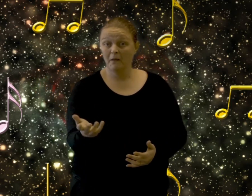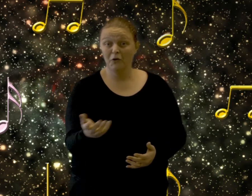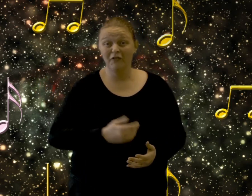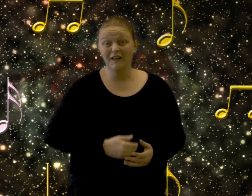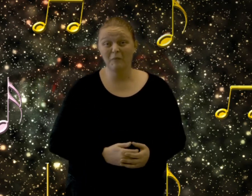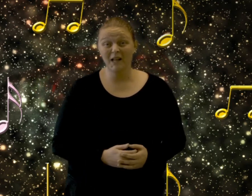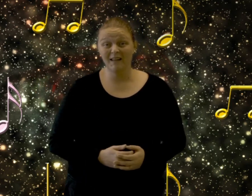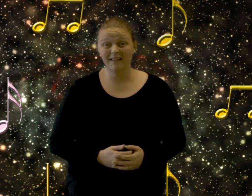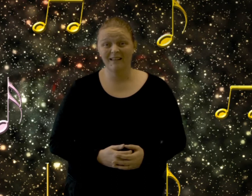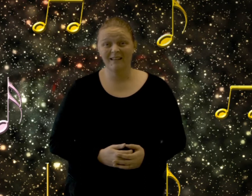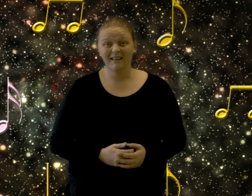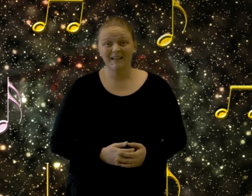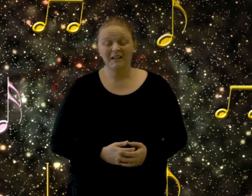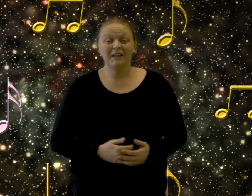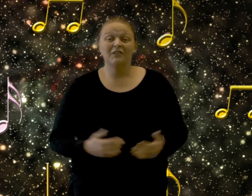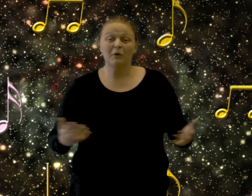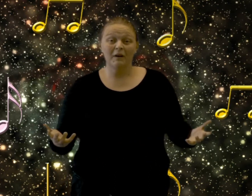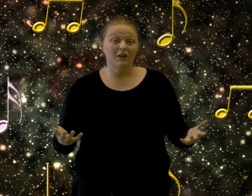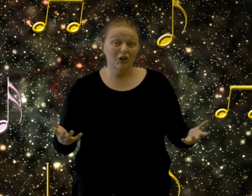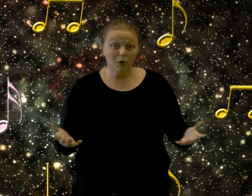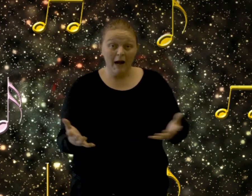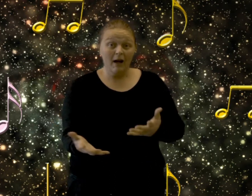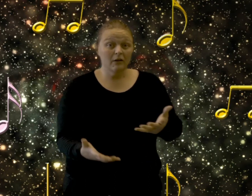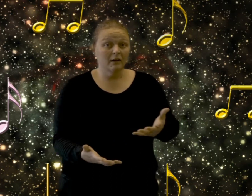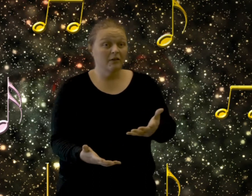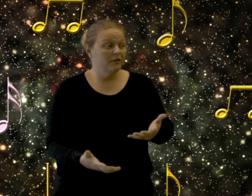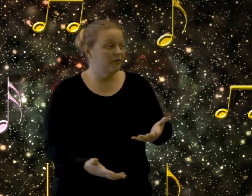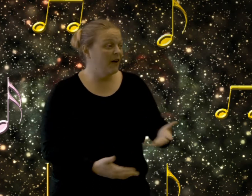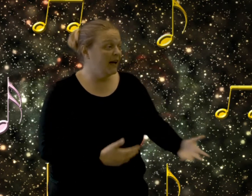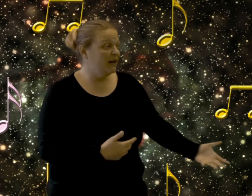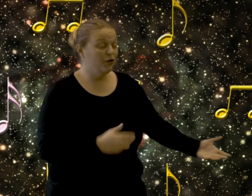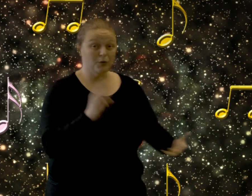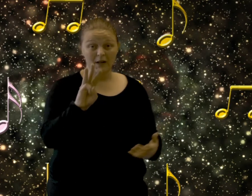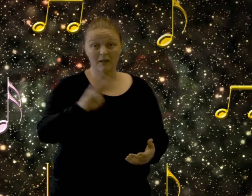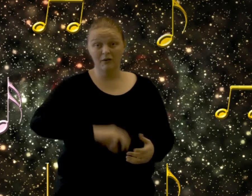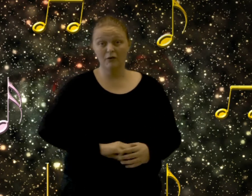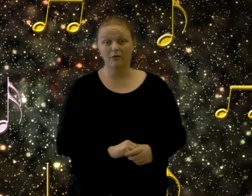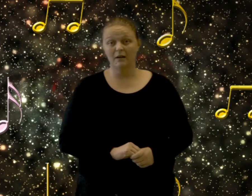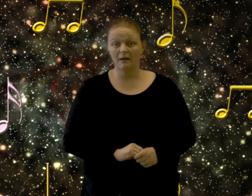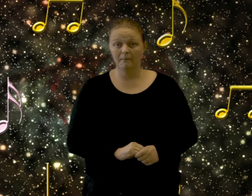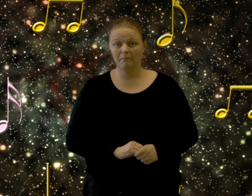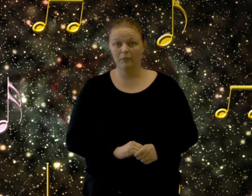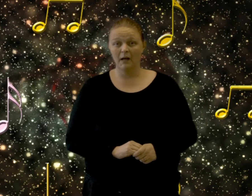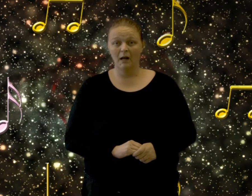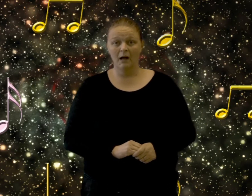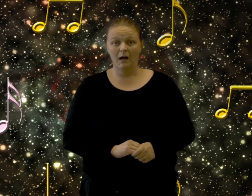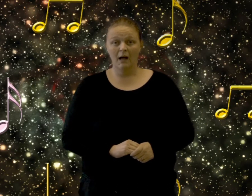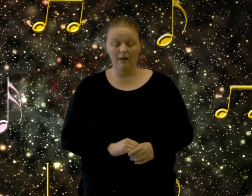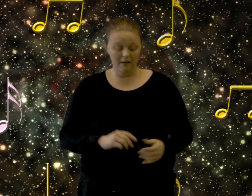you fill in the blank. So look around, find 3 things you see, and then